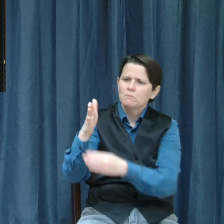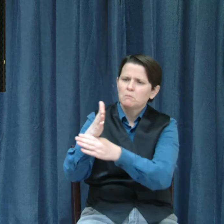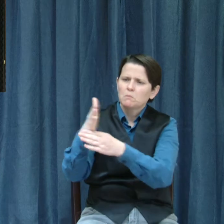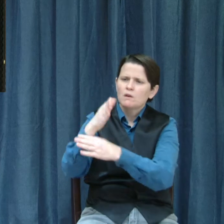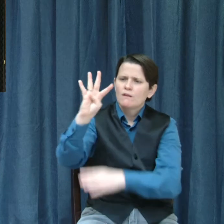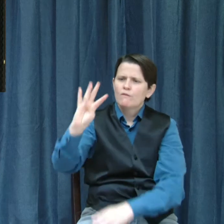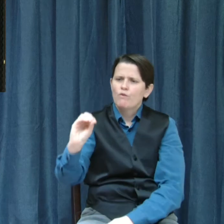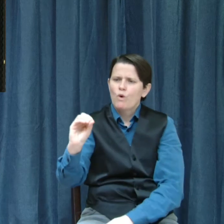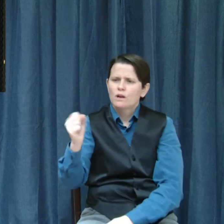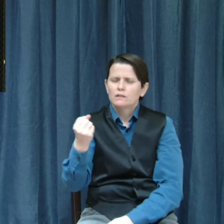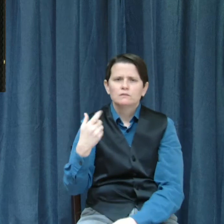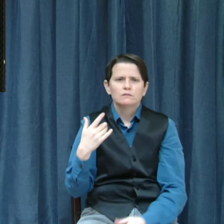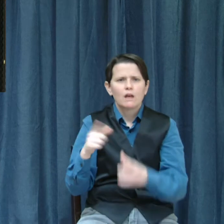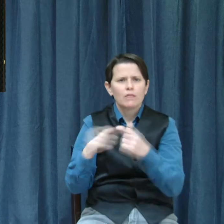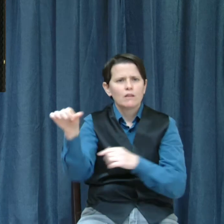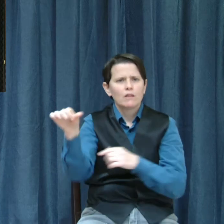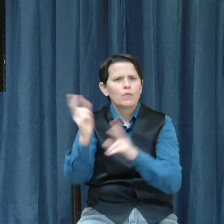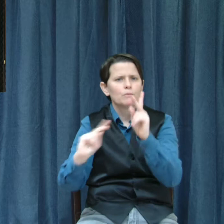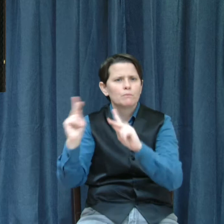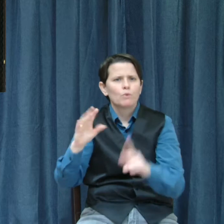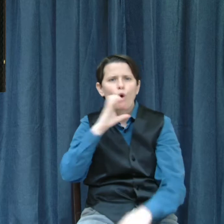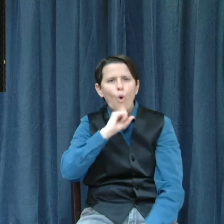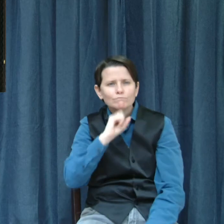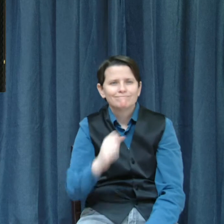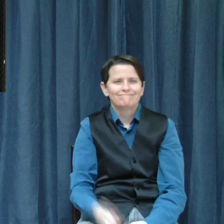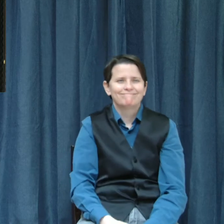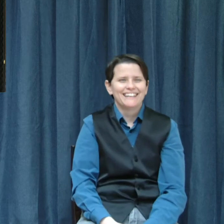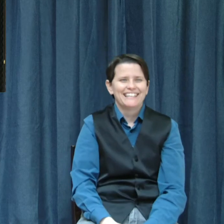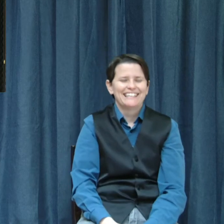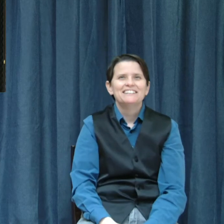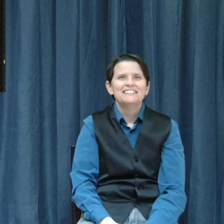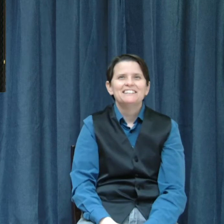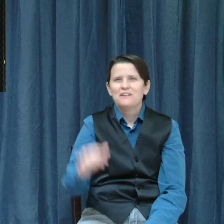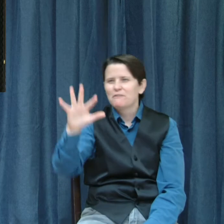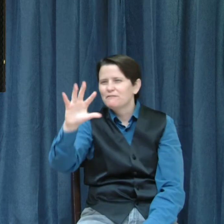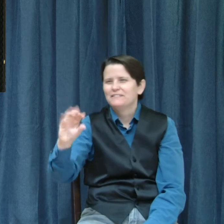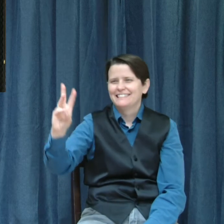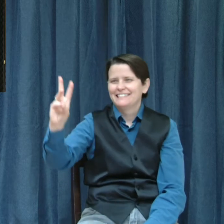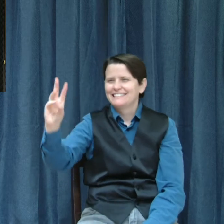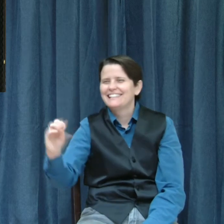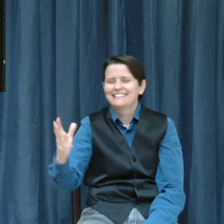me. But then everybody else was, you know, old, in their 50s and 60s